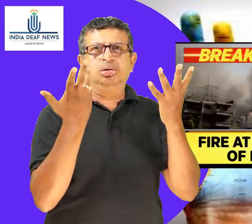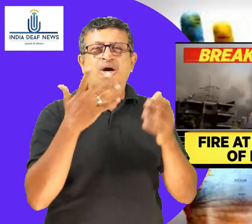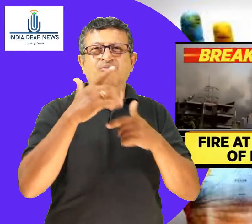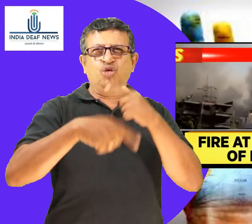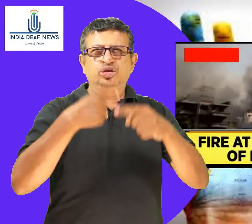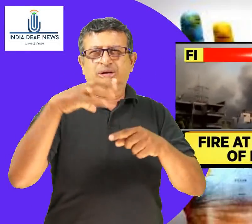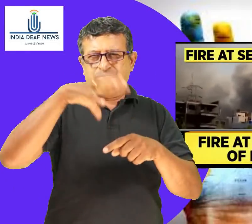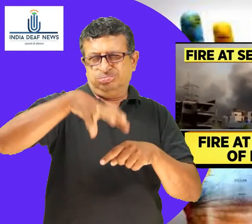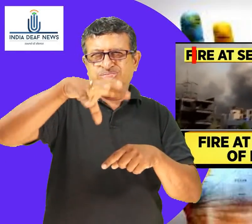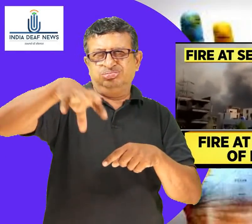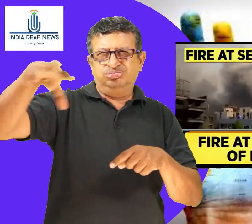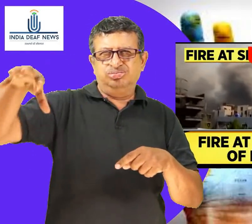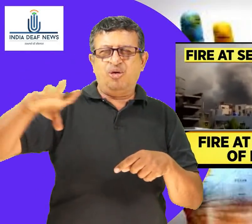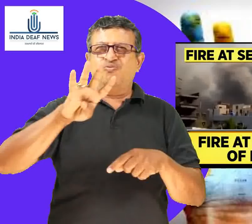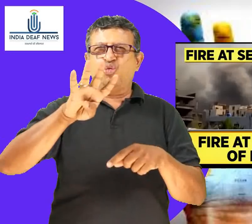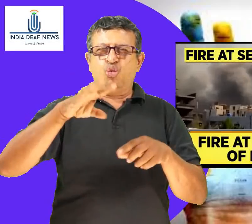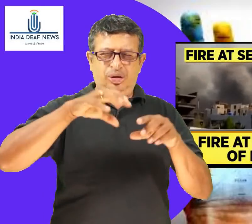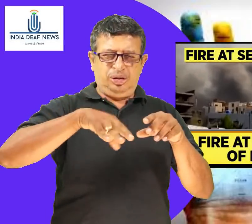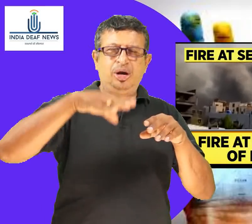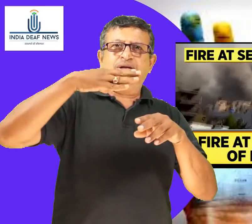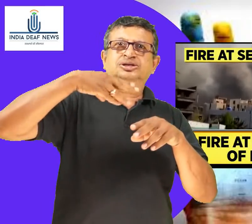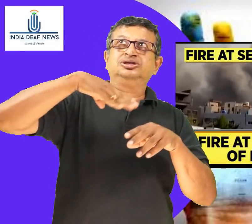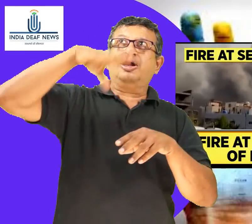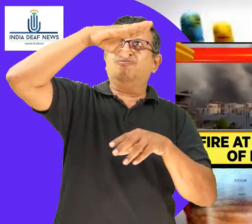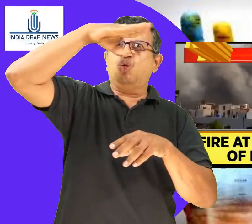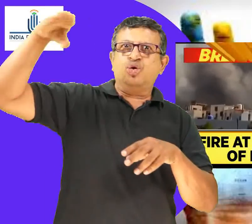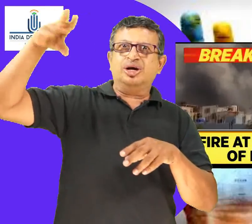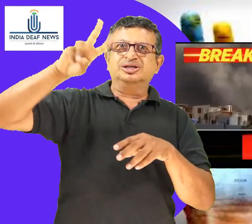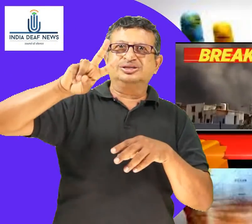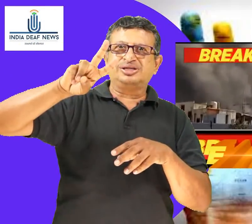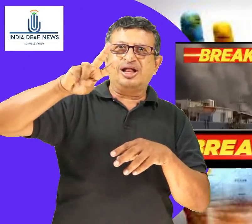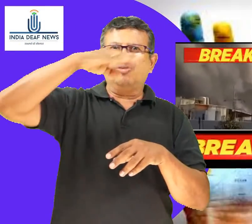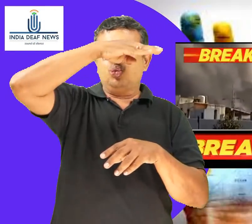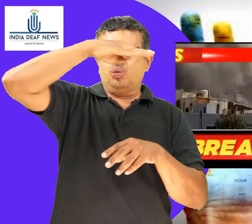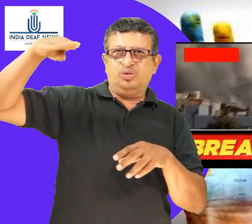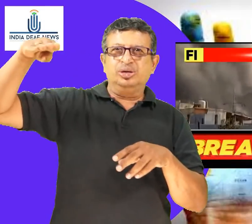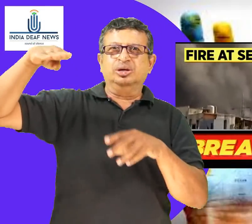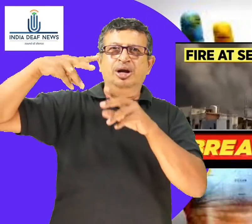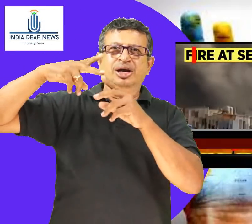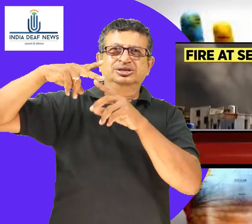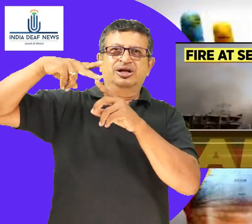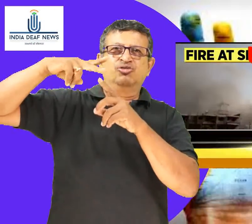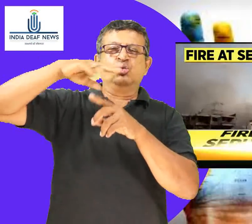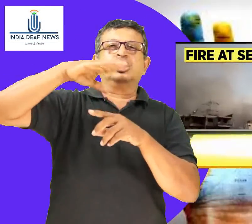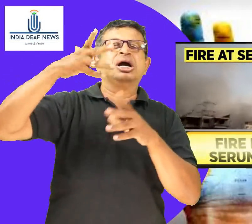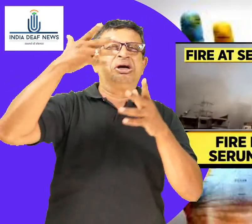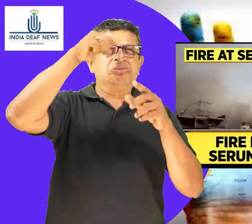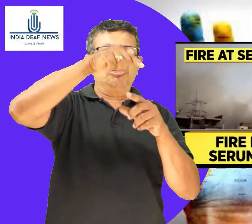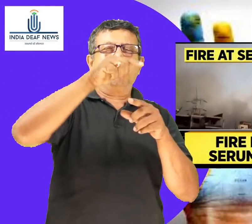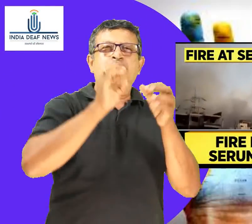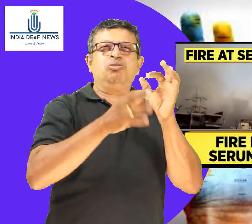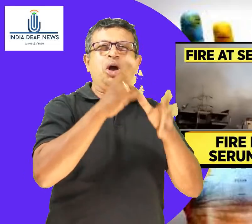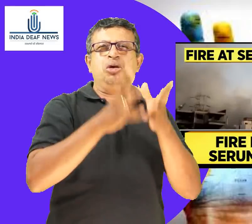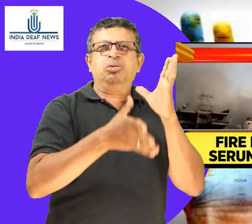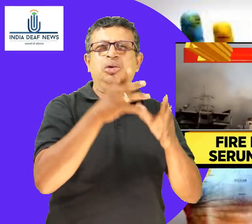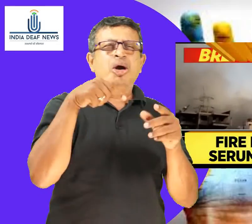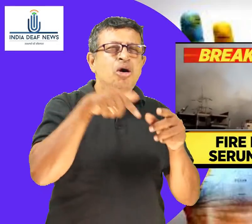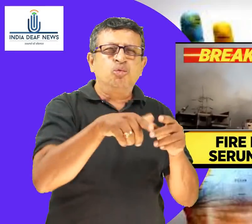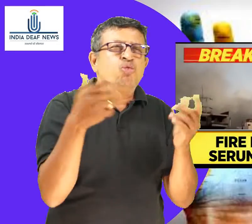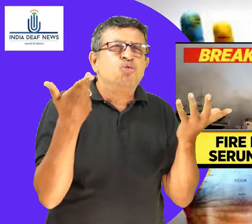at least at this point, what we are picking up is really preliminary details because Serum Institute of India is a very large base. But what we are given to understand it is that